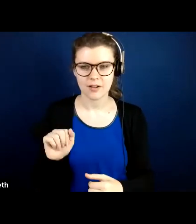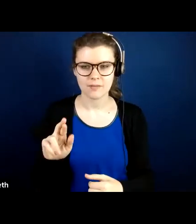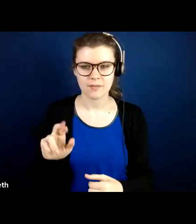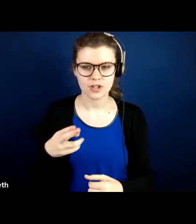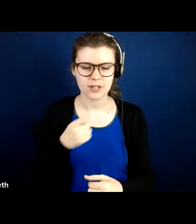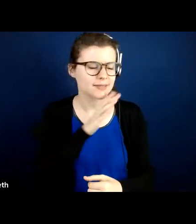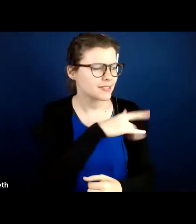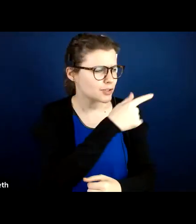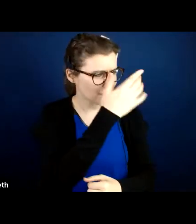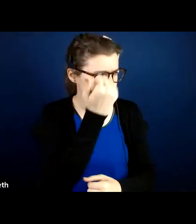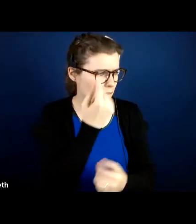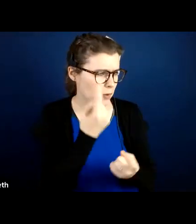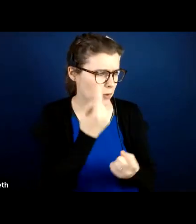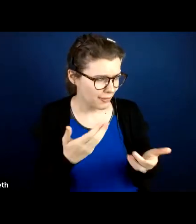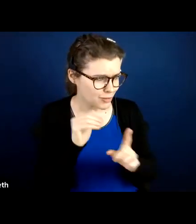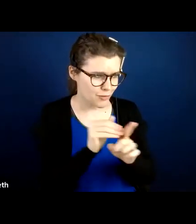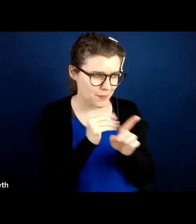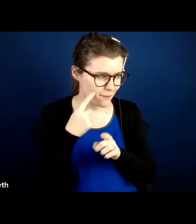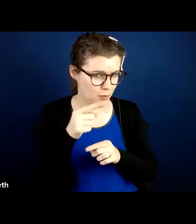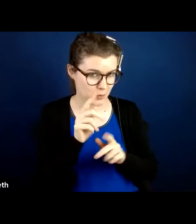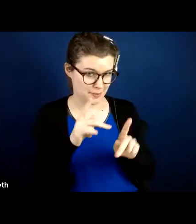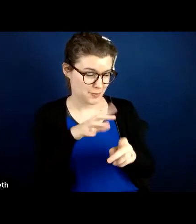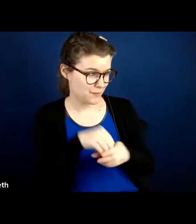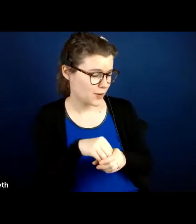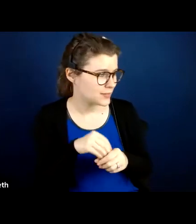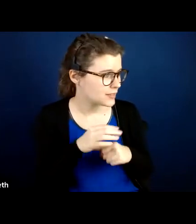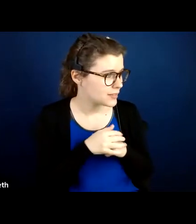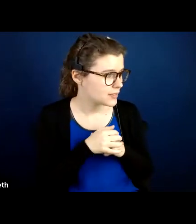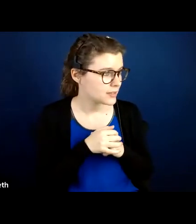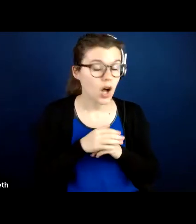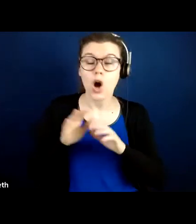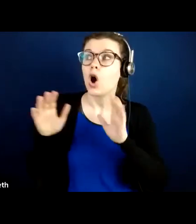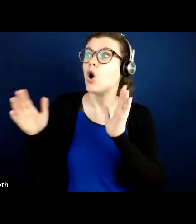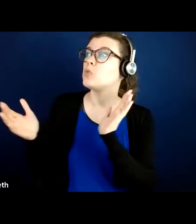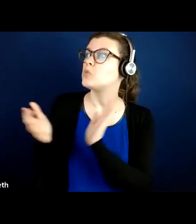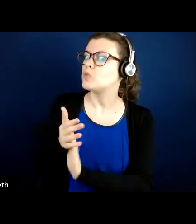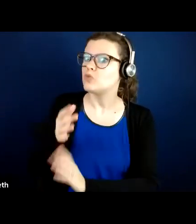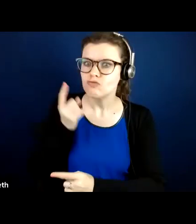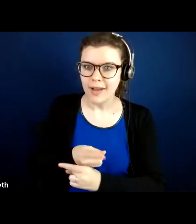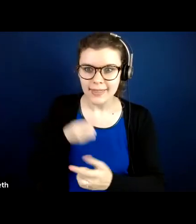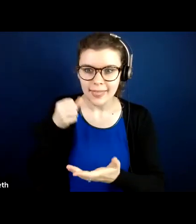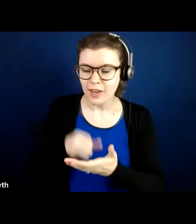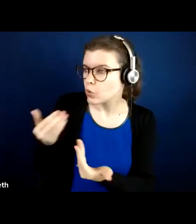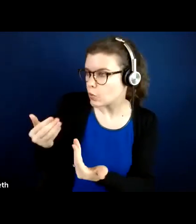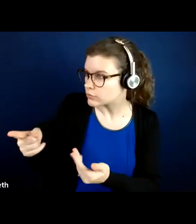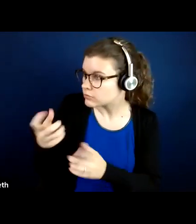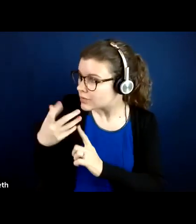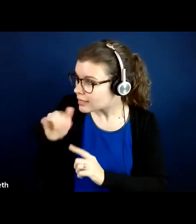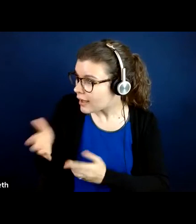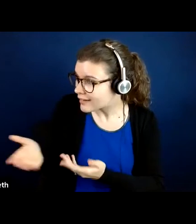forgot one important thing to remind our participants of. Oh, the number. I mean, the letter. Yeah, you go ahead and tell them about that.